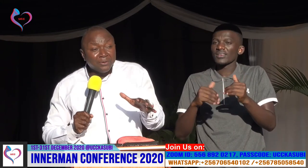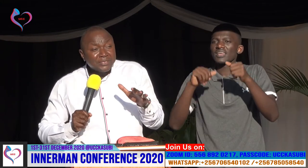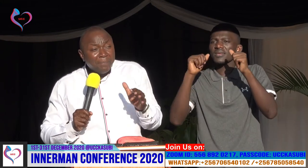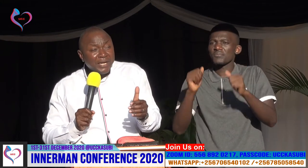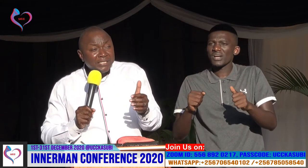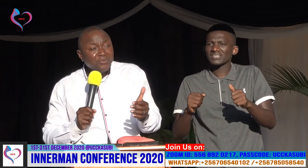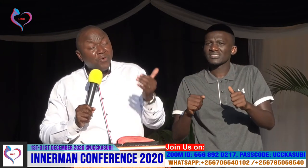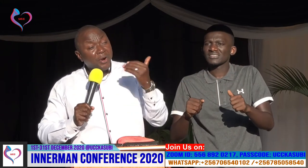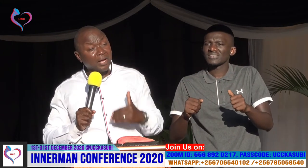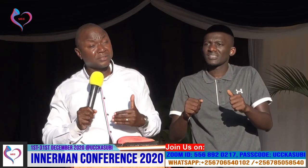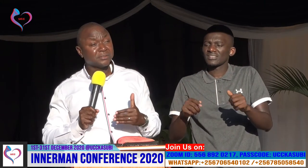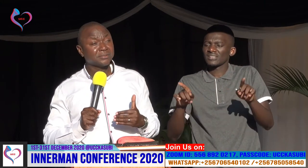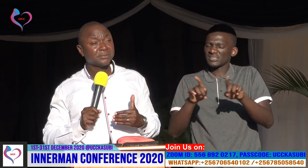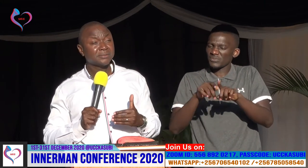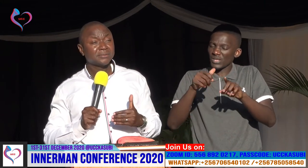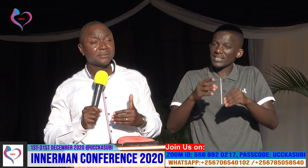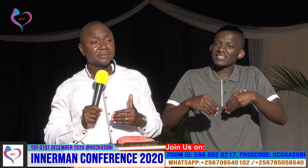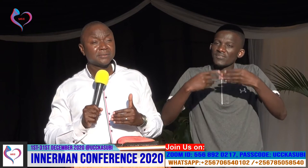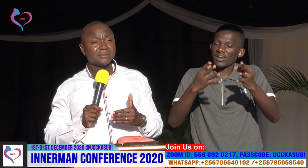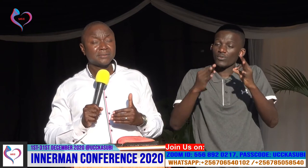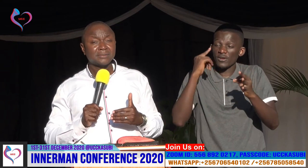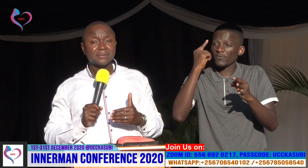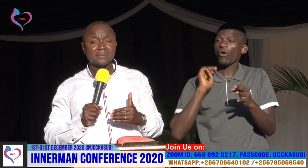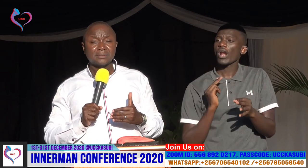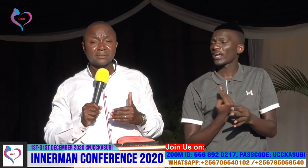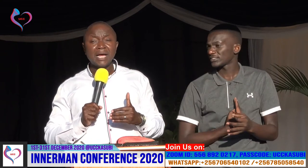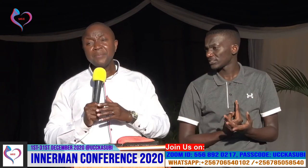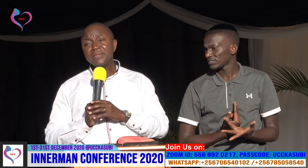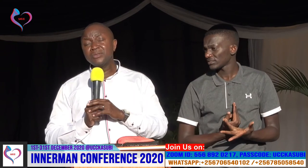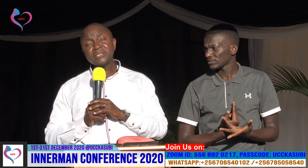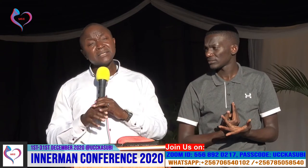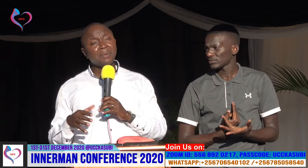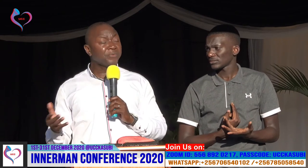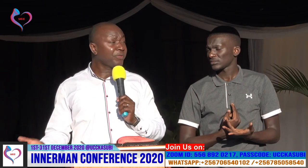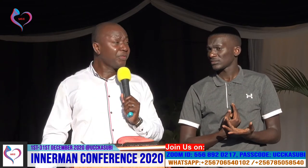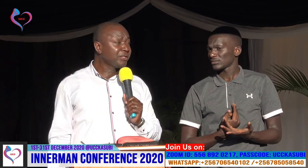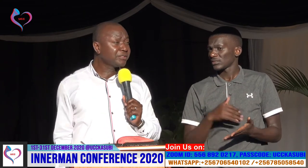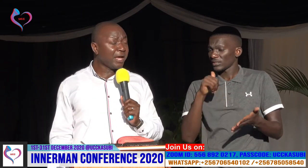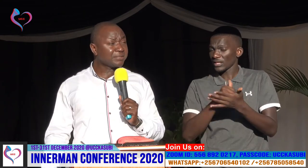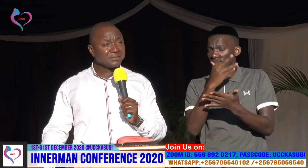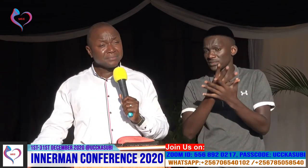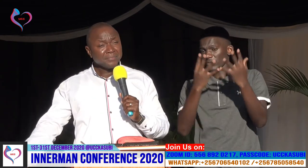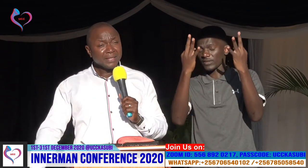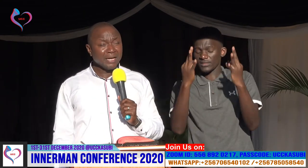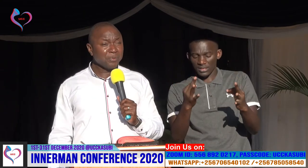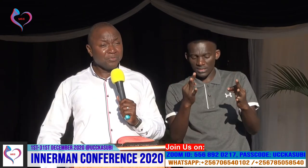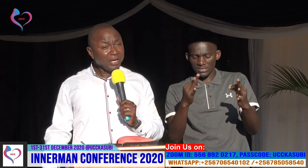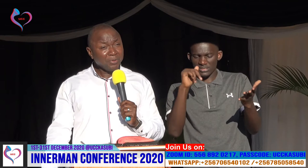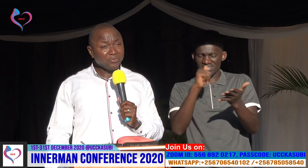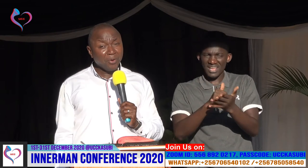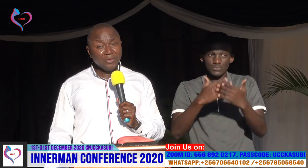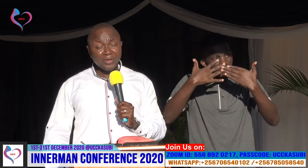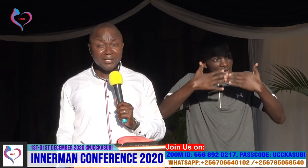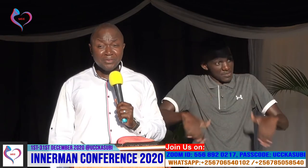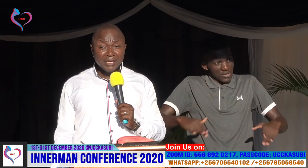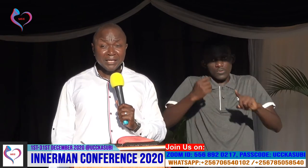give accountability for us. Baina noktuwele embalira fengendiga. And those are some of the things that prevent